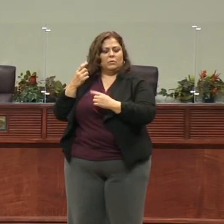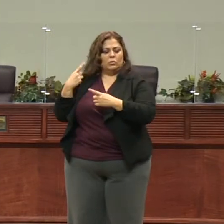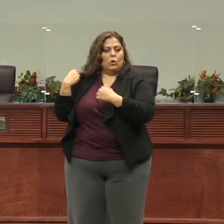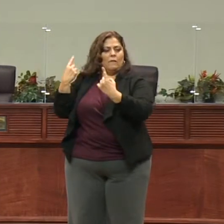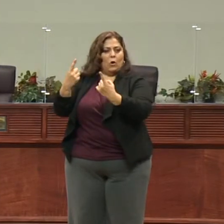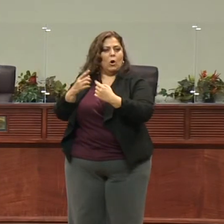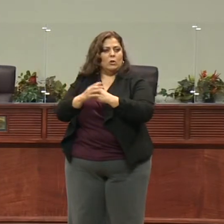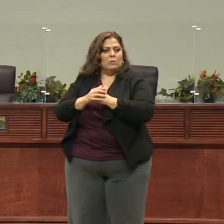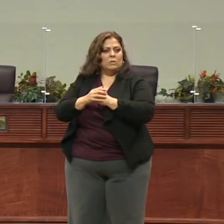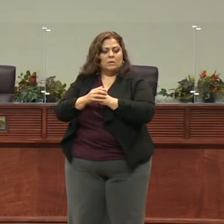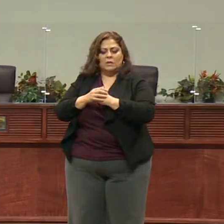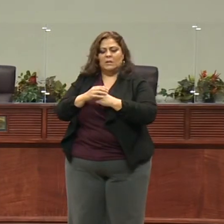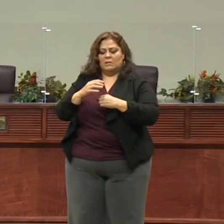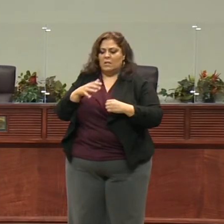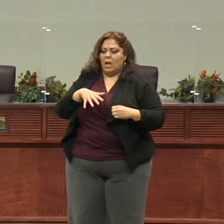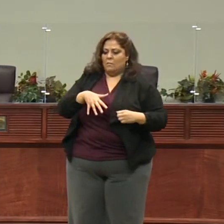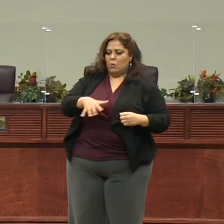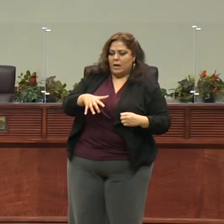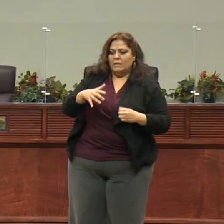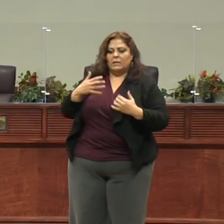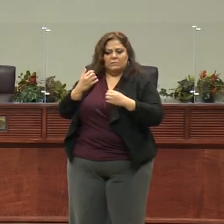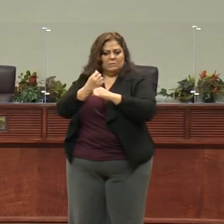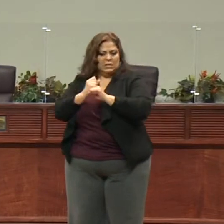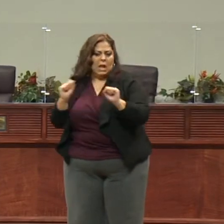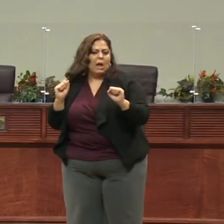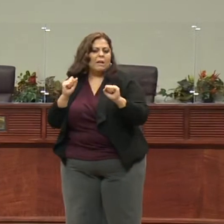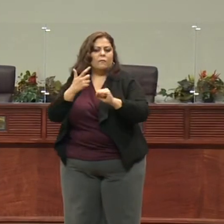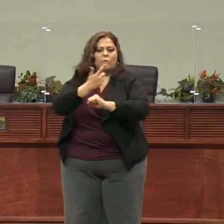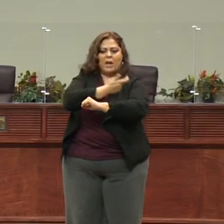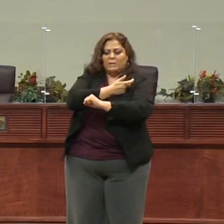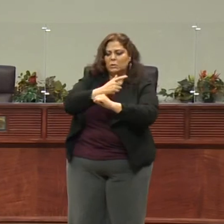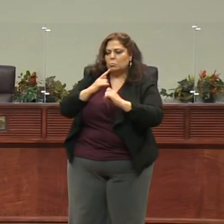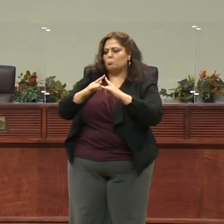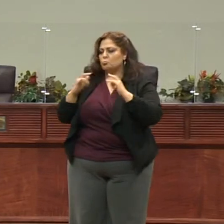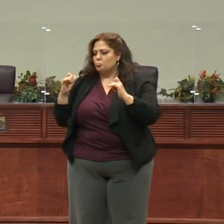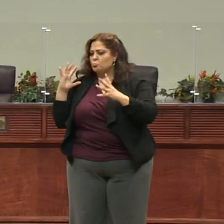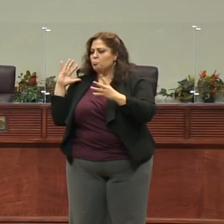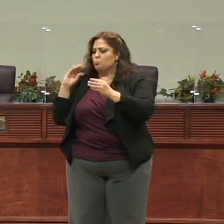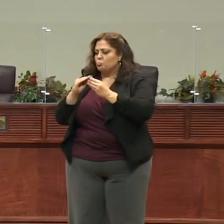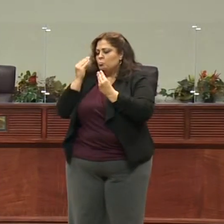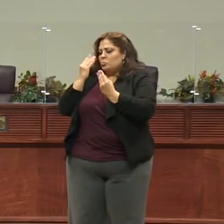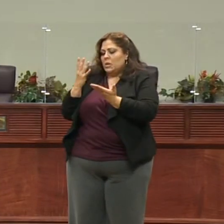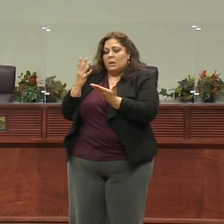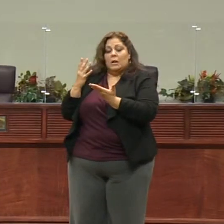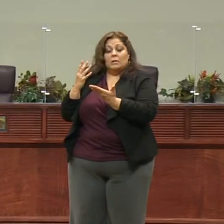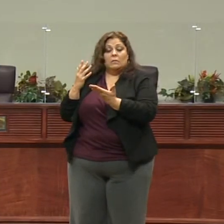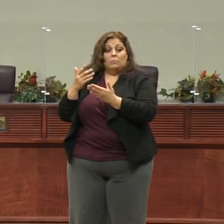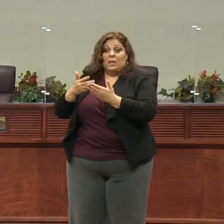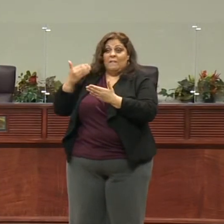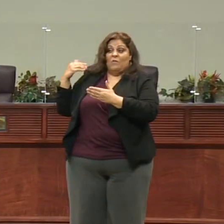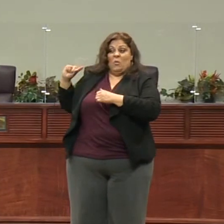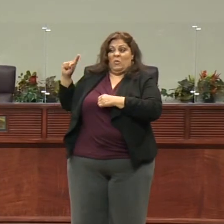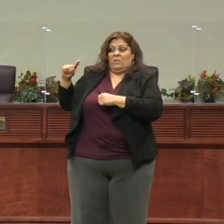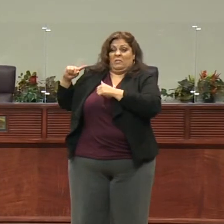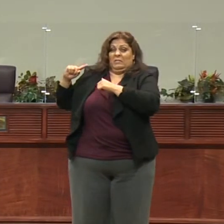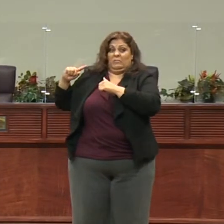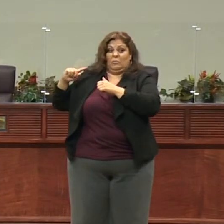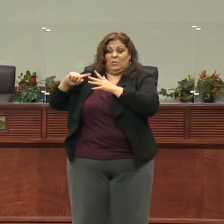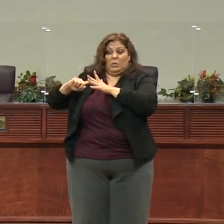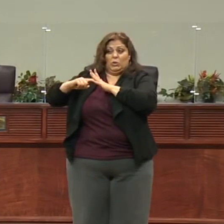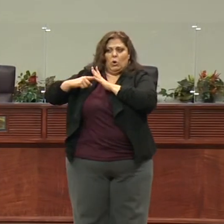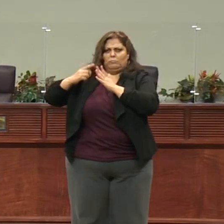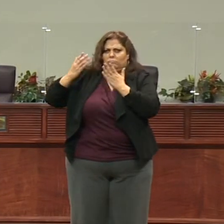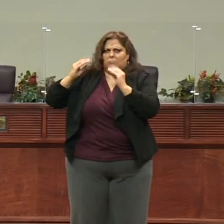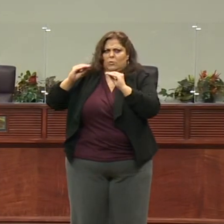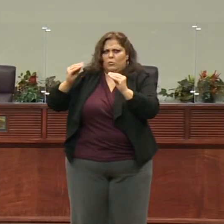safety in pregnancy. We have a lot more data than we had at the beginning. And now, unfortunately, we're seeing what could